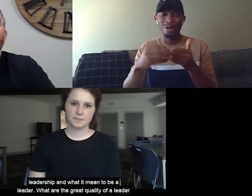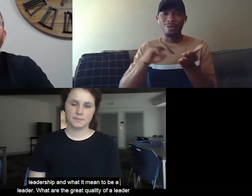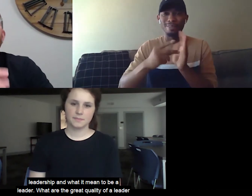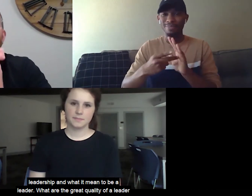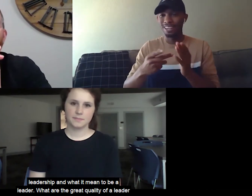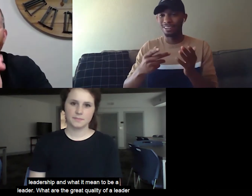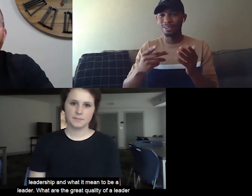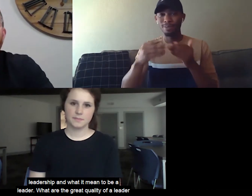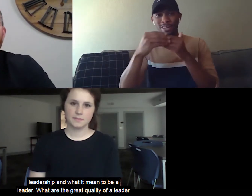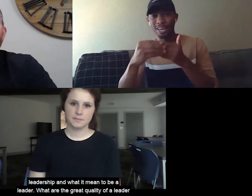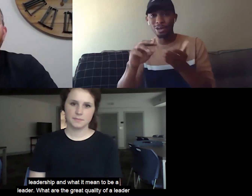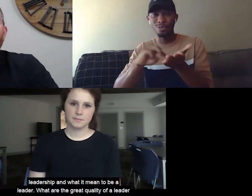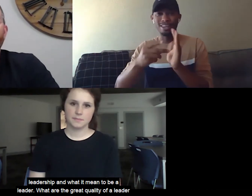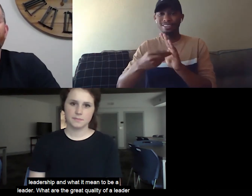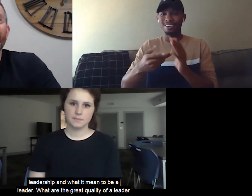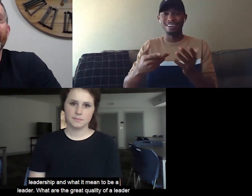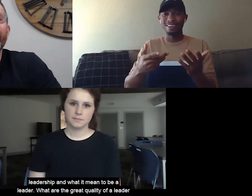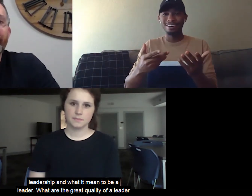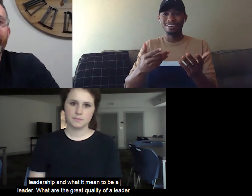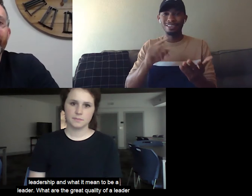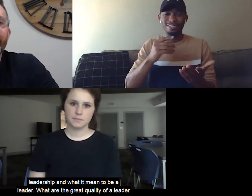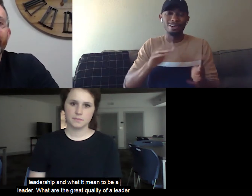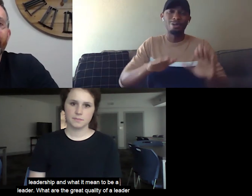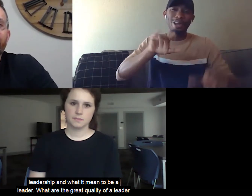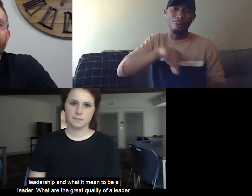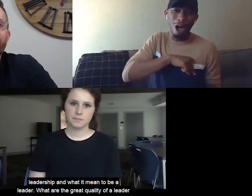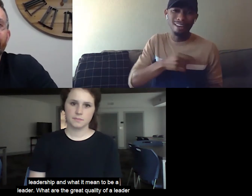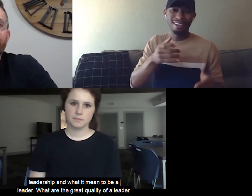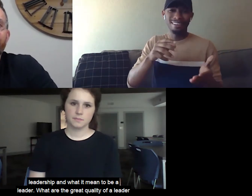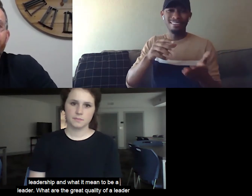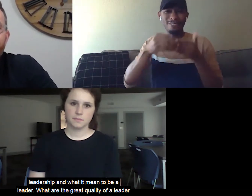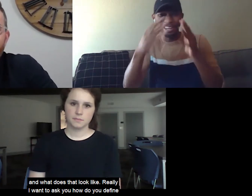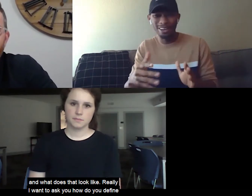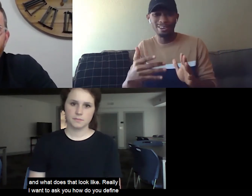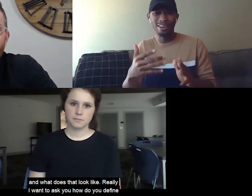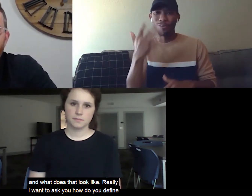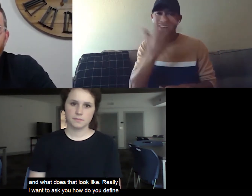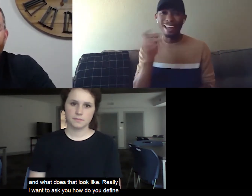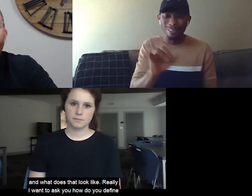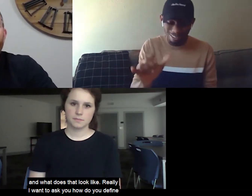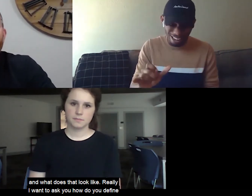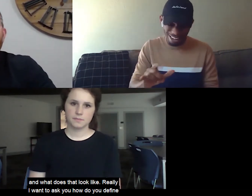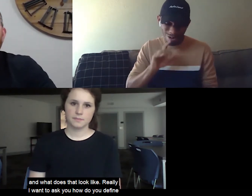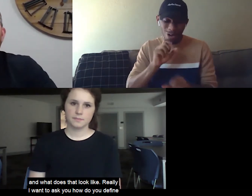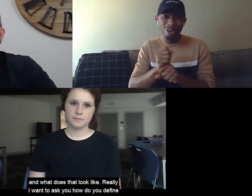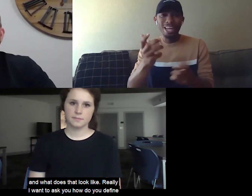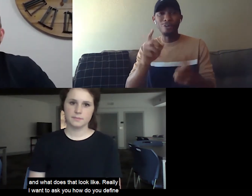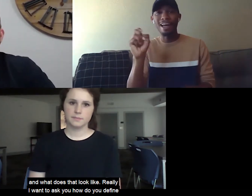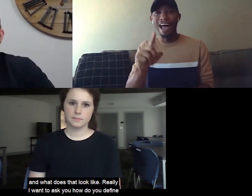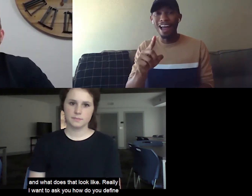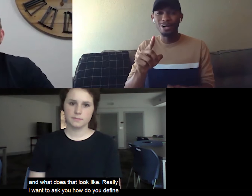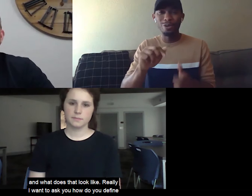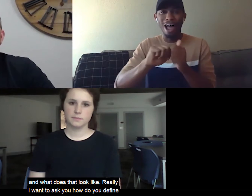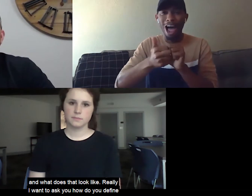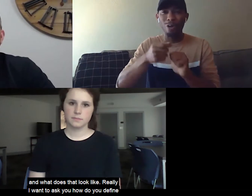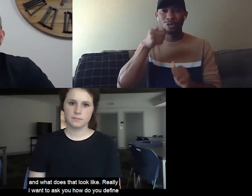and what it means to be a leader. What are the great qualities of a leader, and what does that look like? And